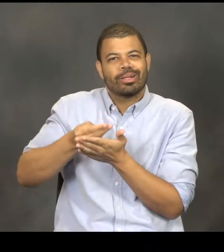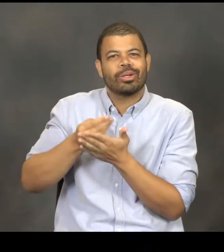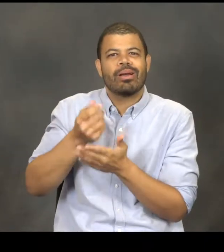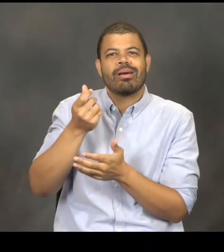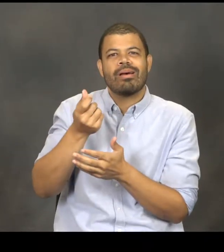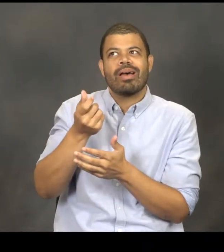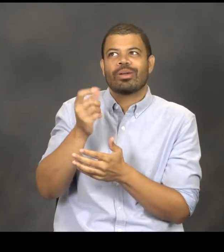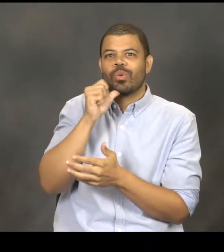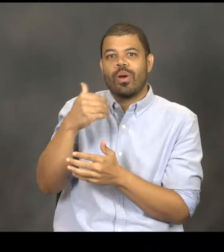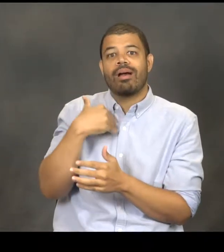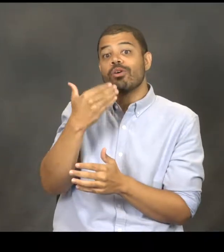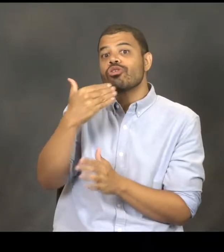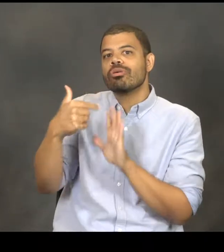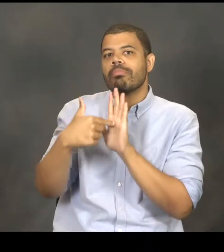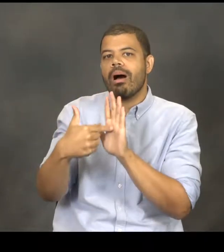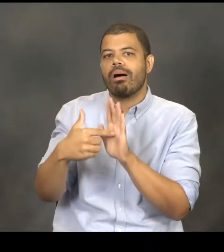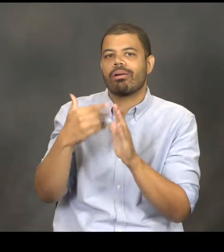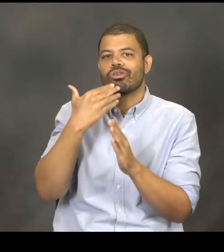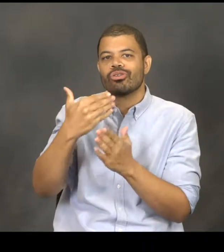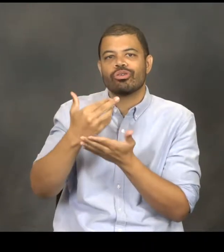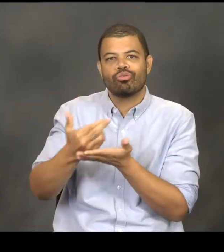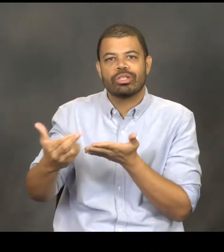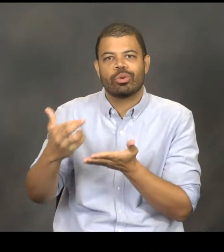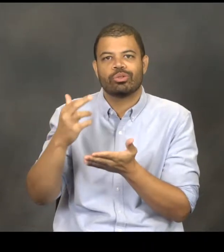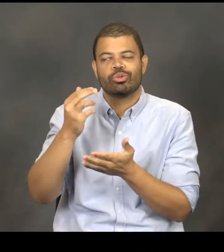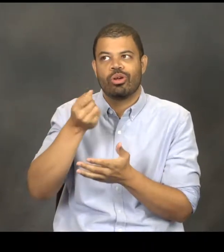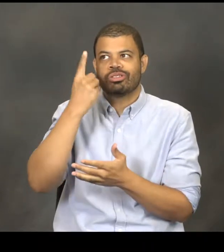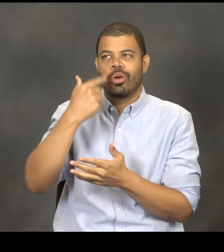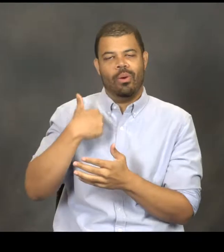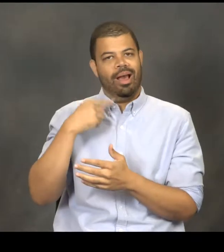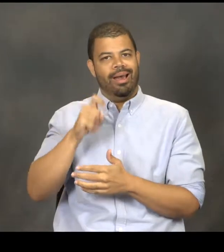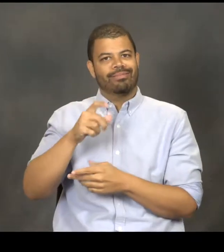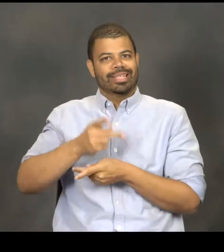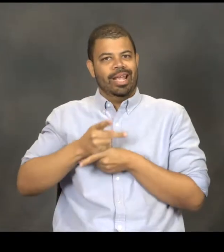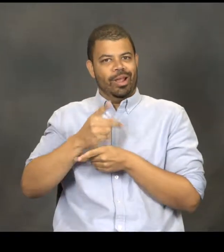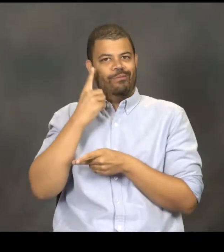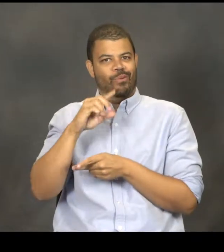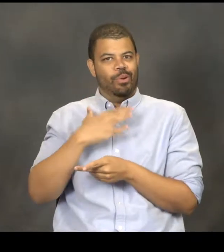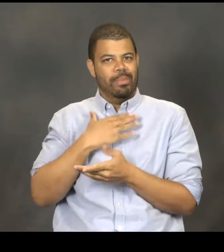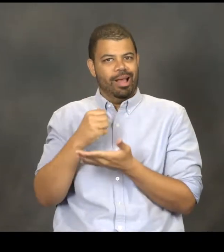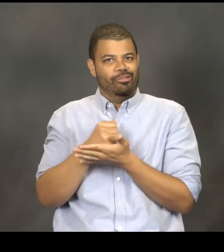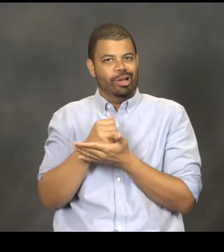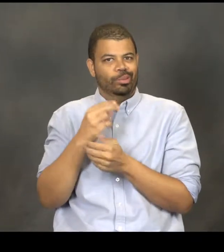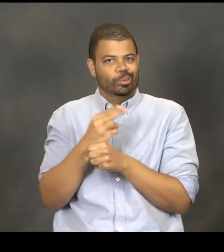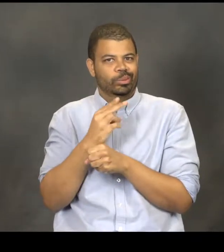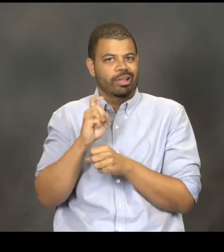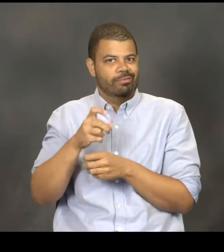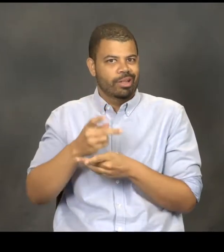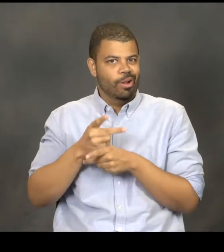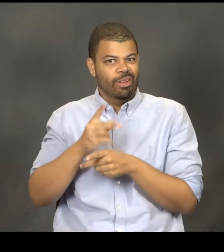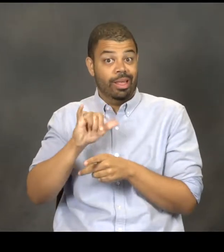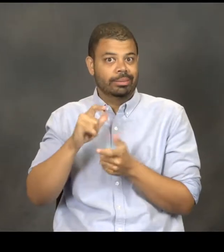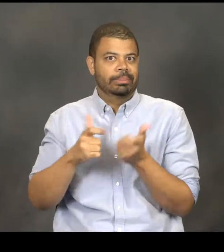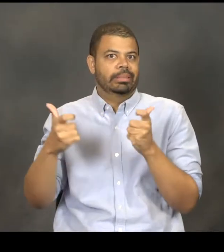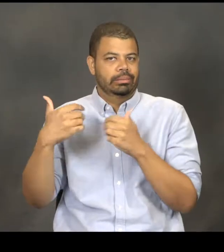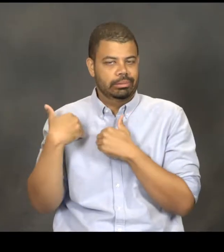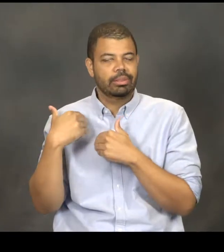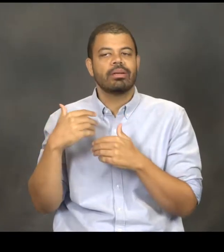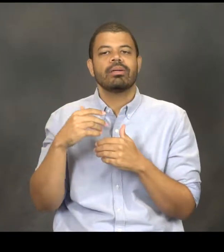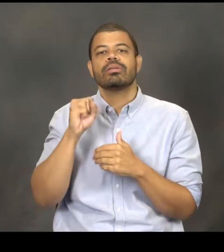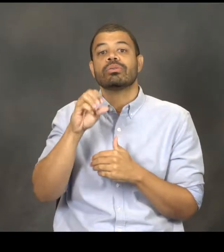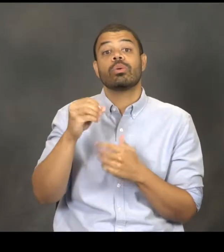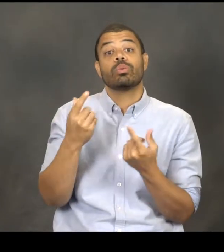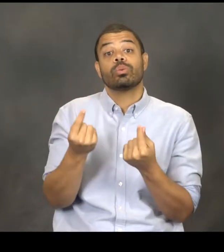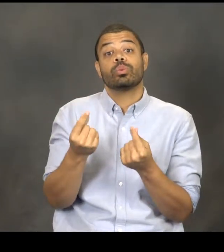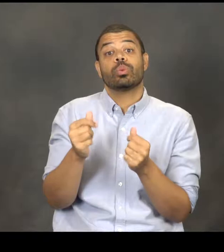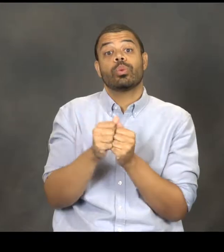and resources to care for your credit as a young adult. It's a big job. So what we do is